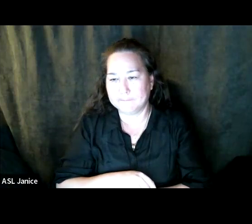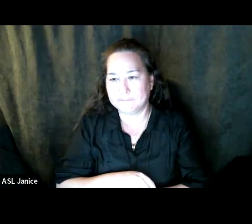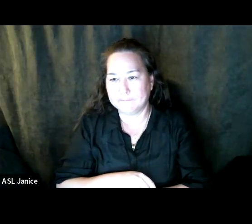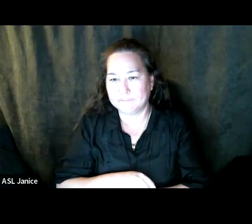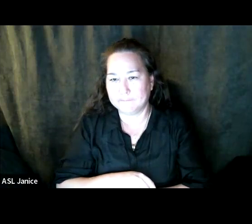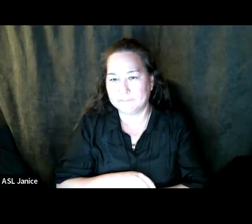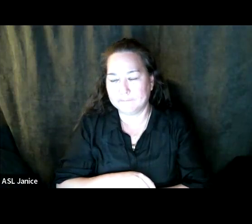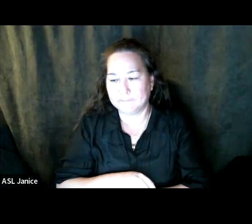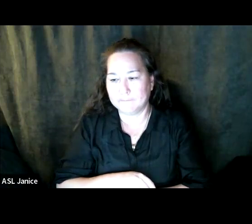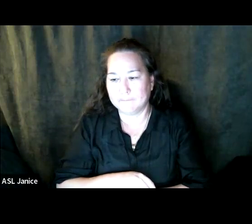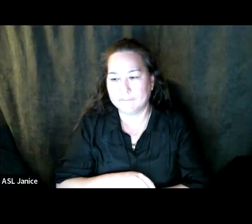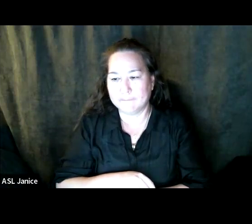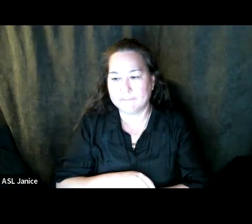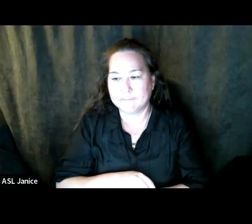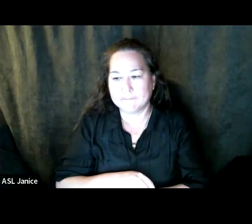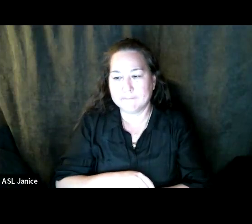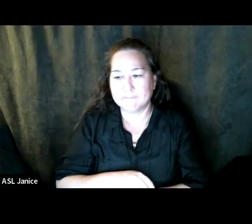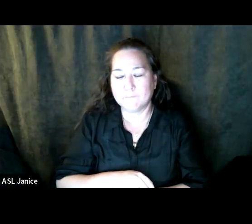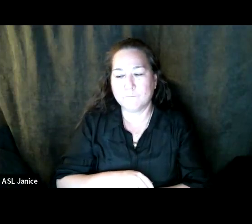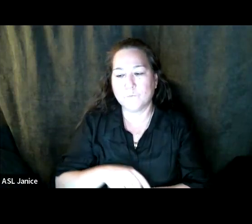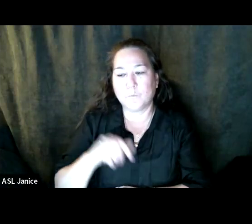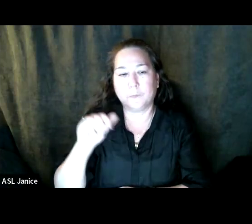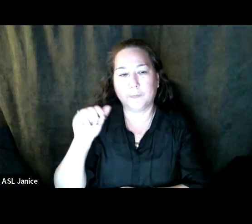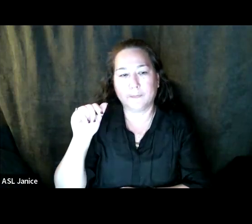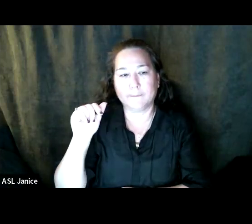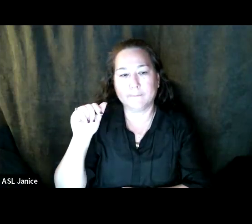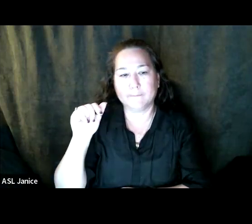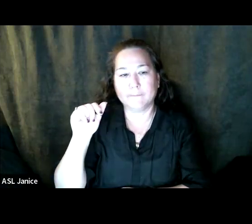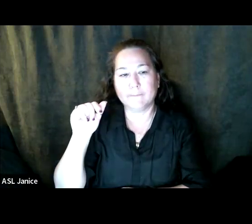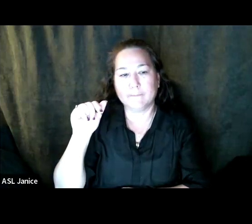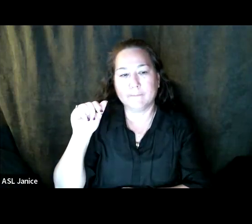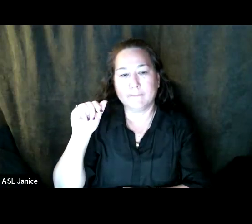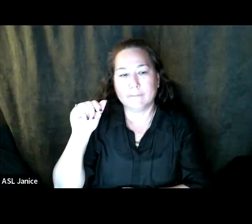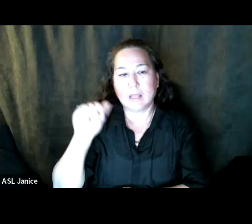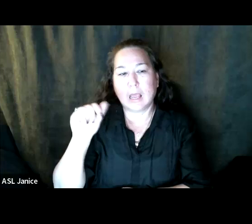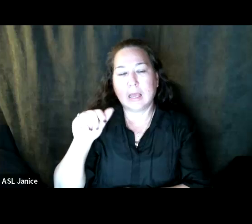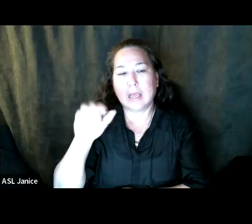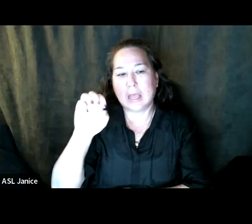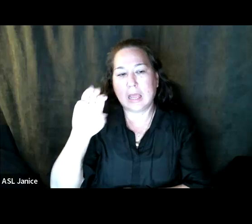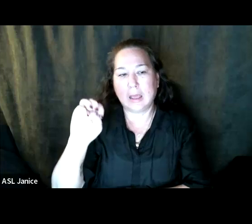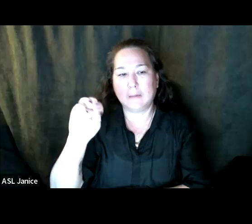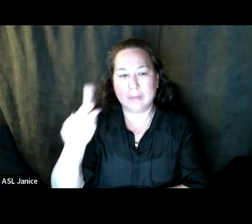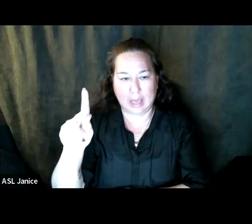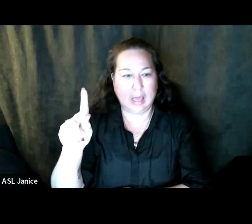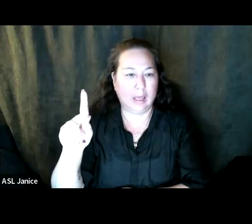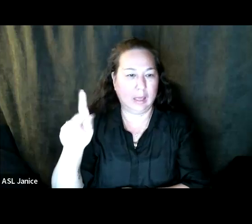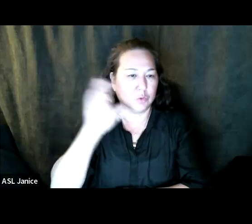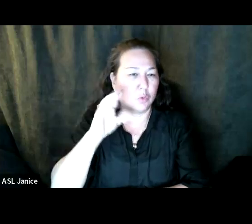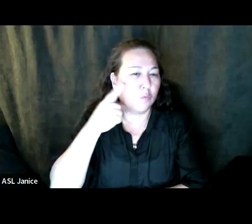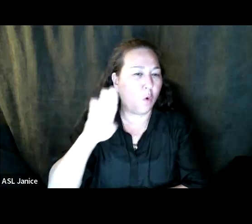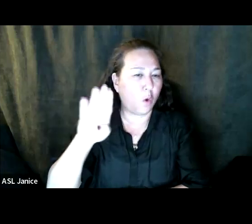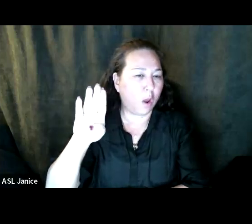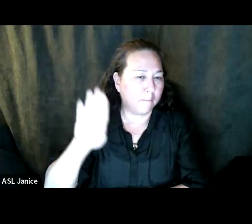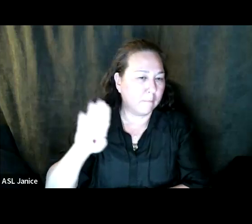EMK seeks Boston School Committee approval to submit to DESE a charter amendment request expanding the